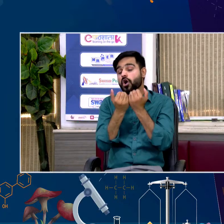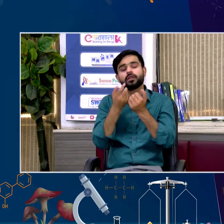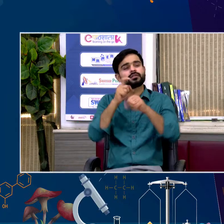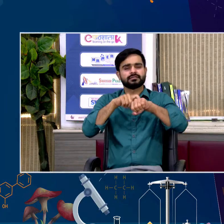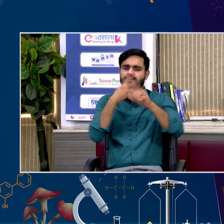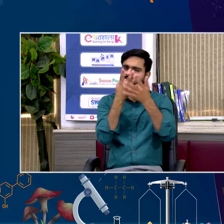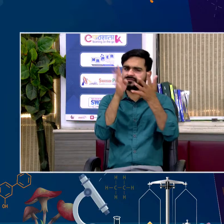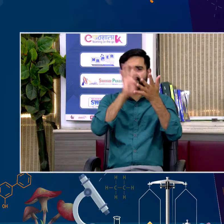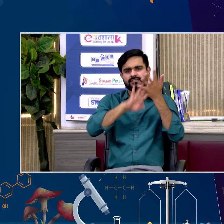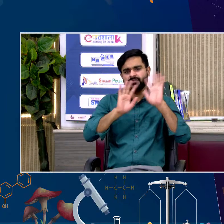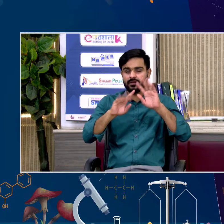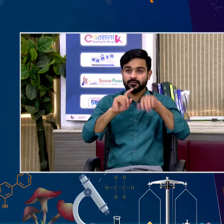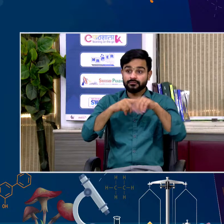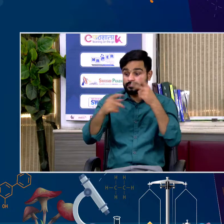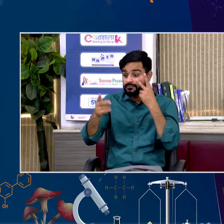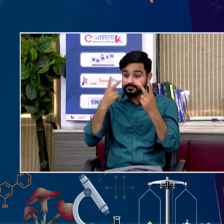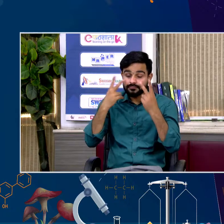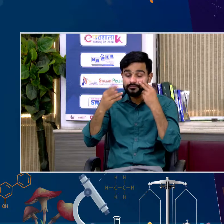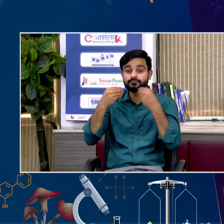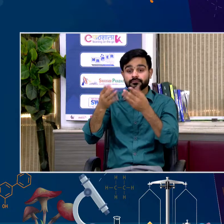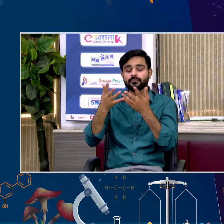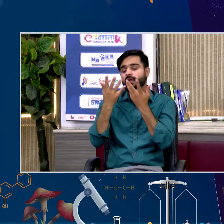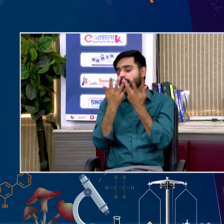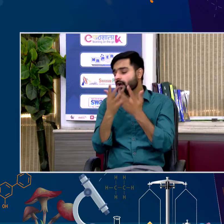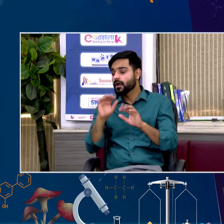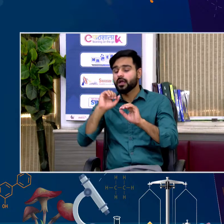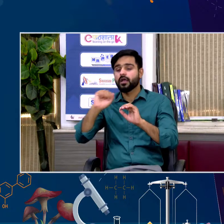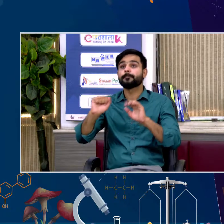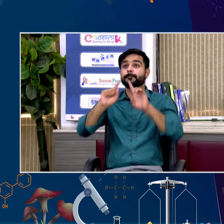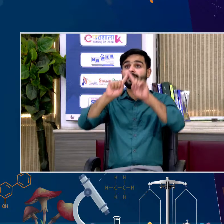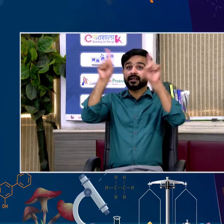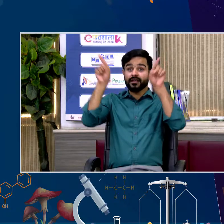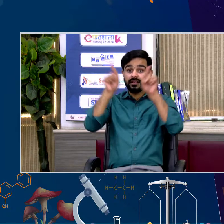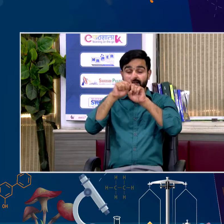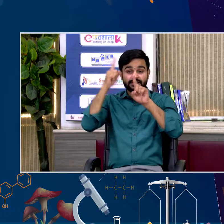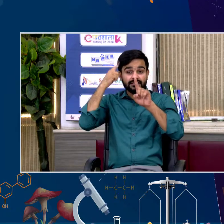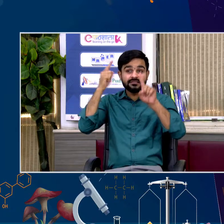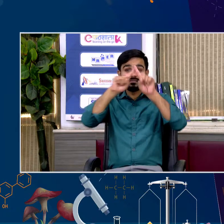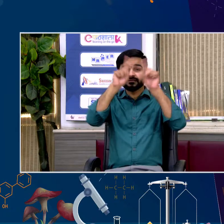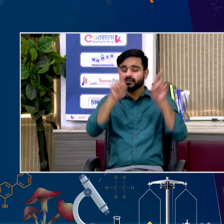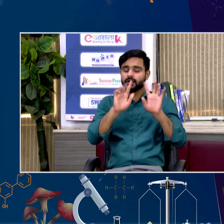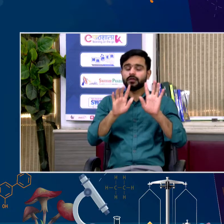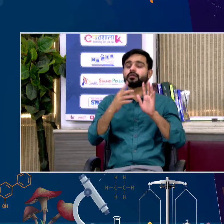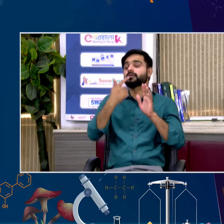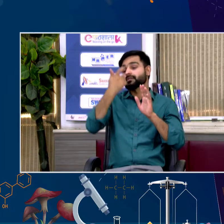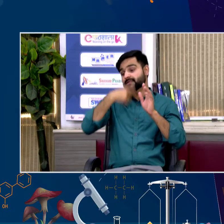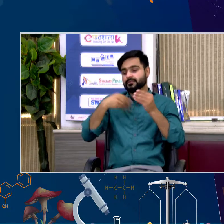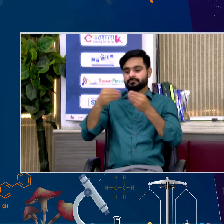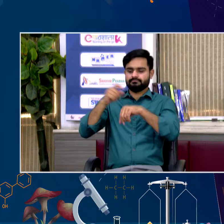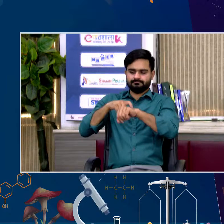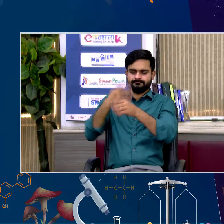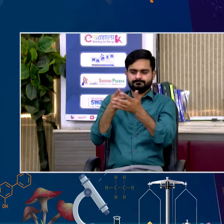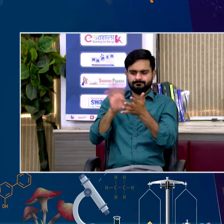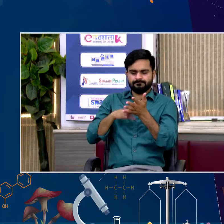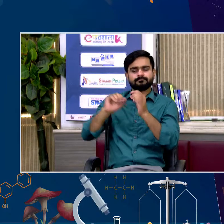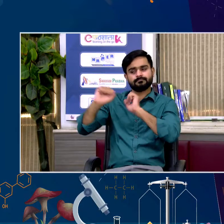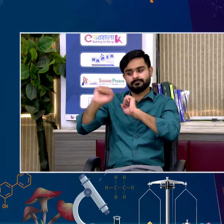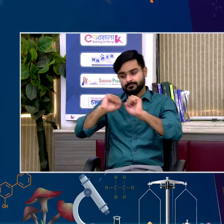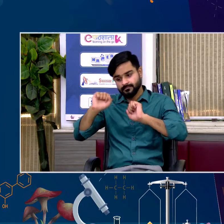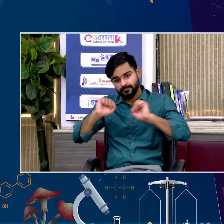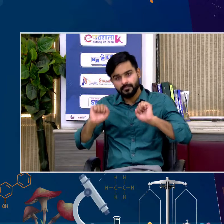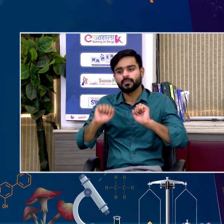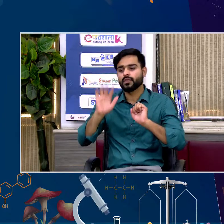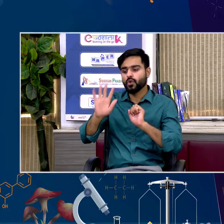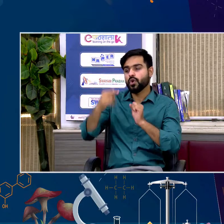timetable, but rather than having it on the board, give him an individualized timetable which is there on